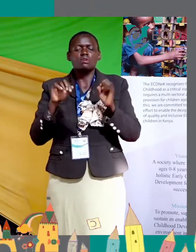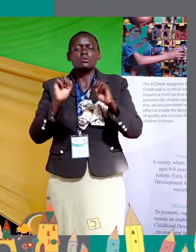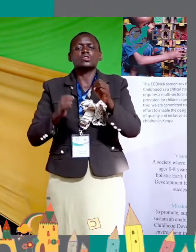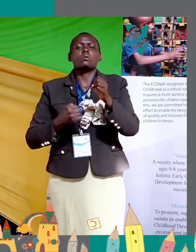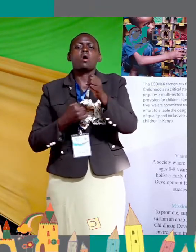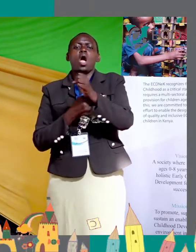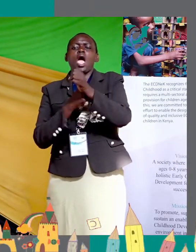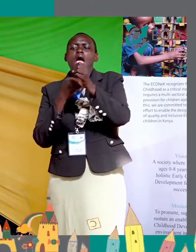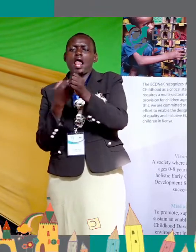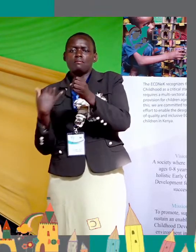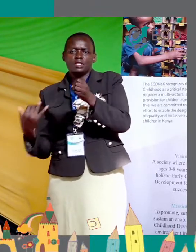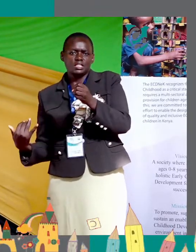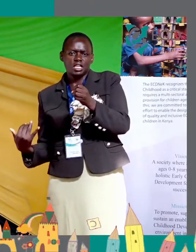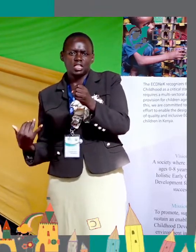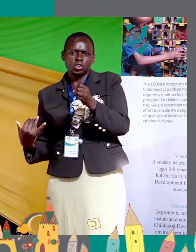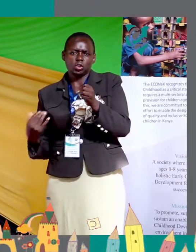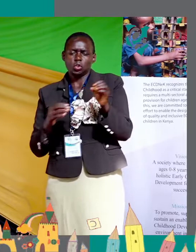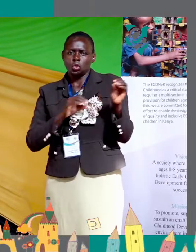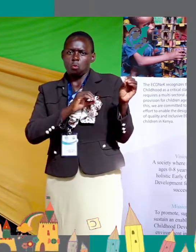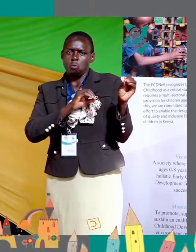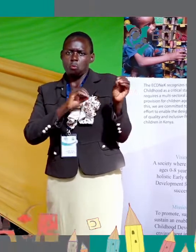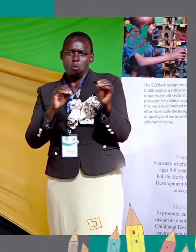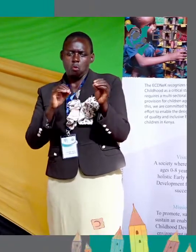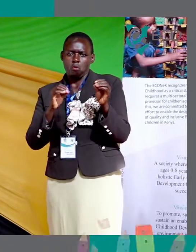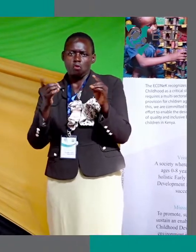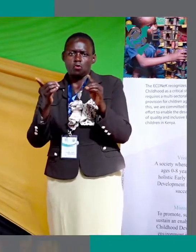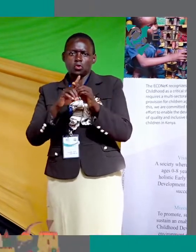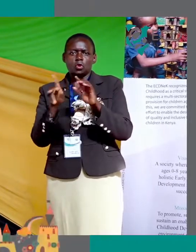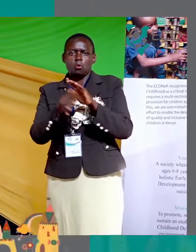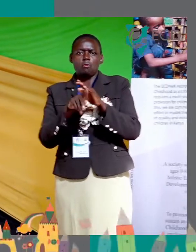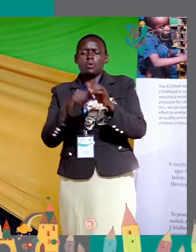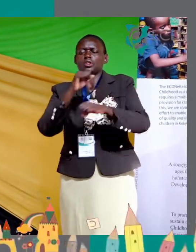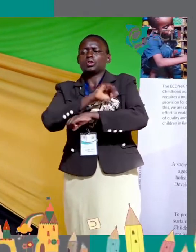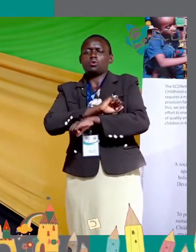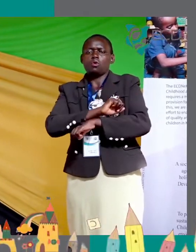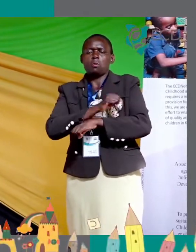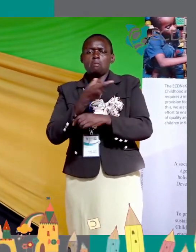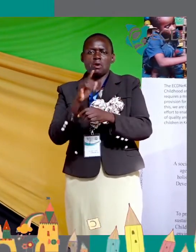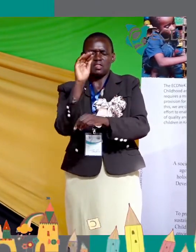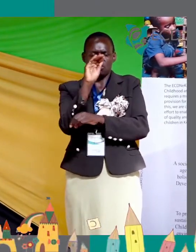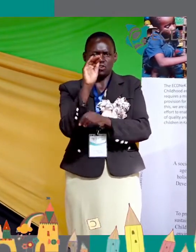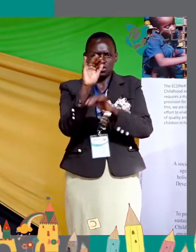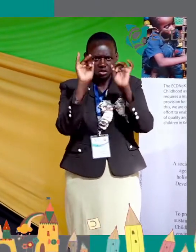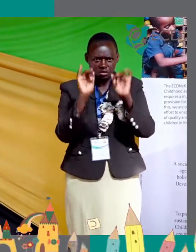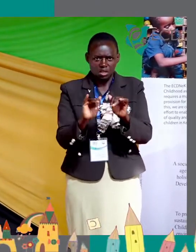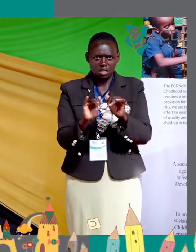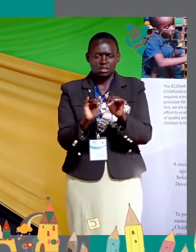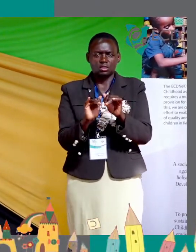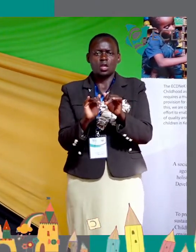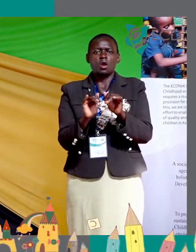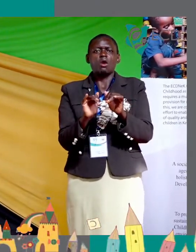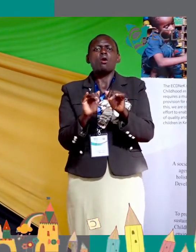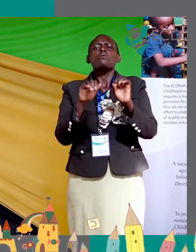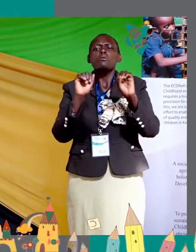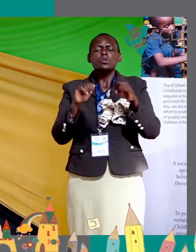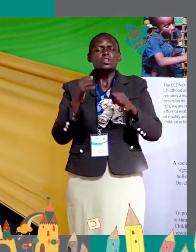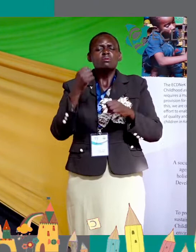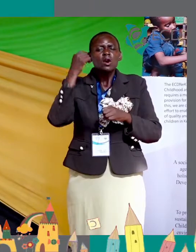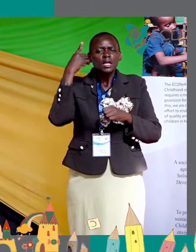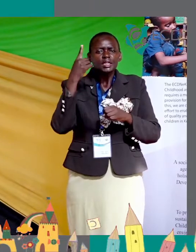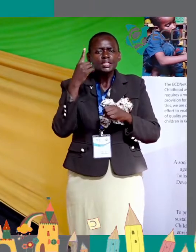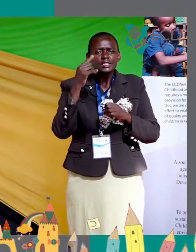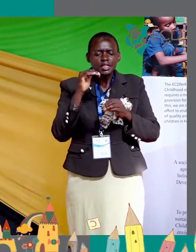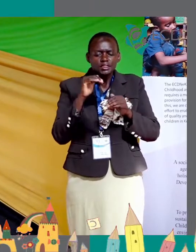child to transit to preschool smoothly. But the question is, do we understand the stages